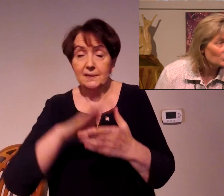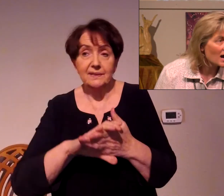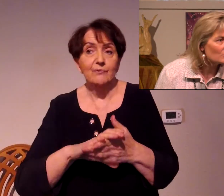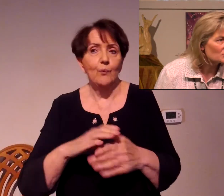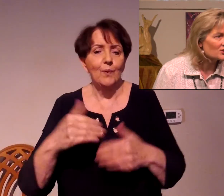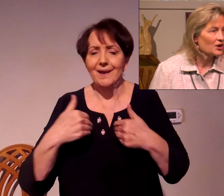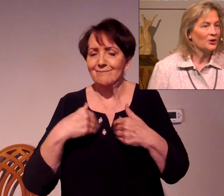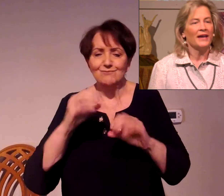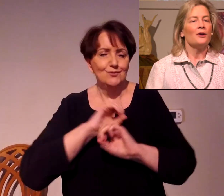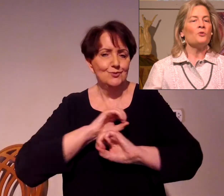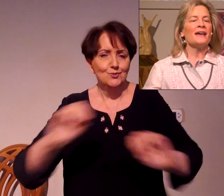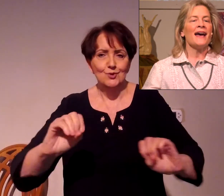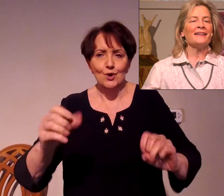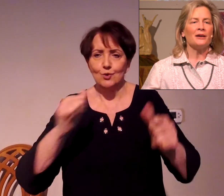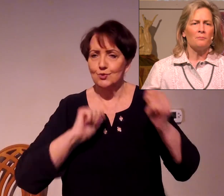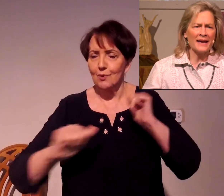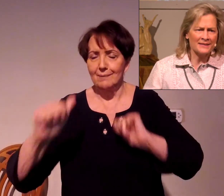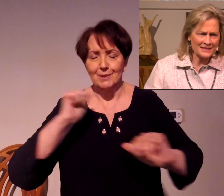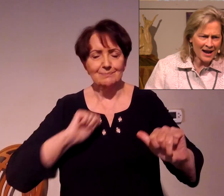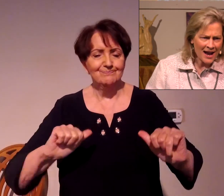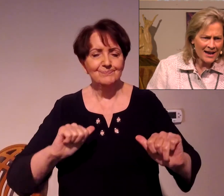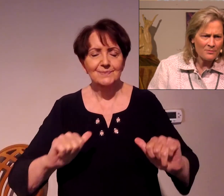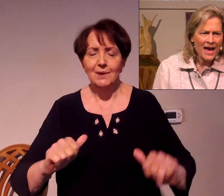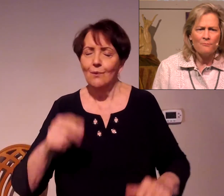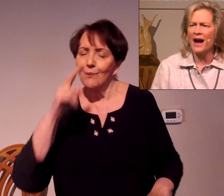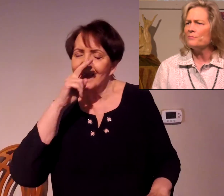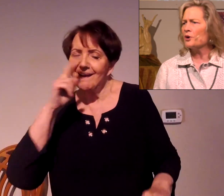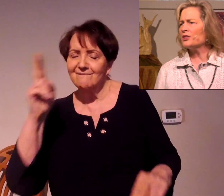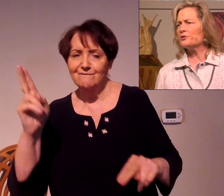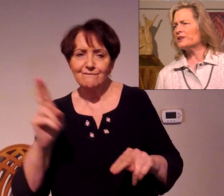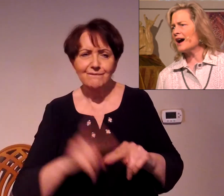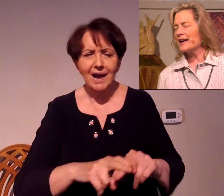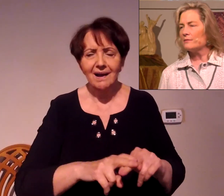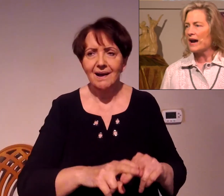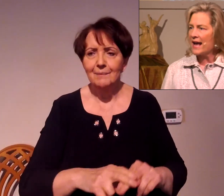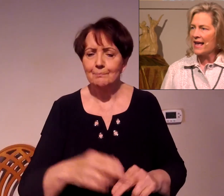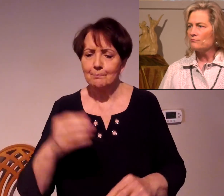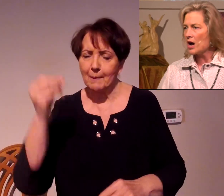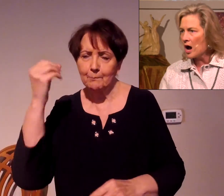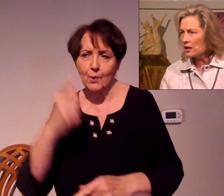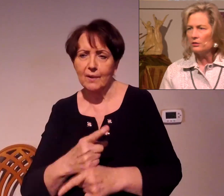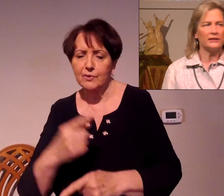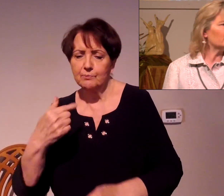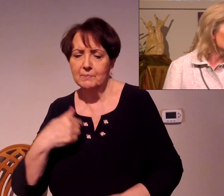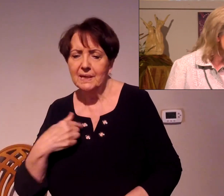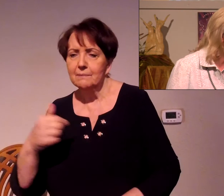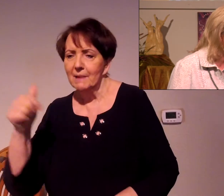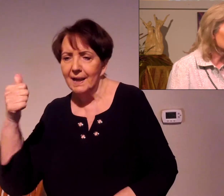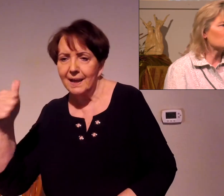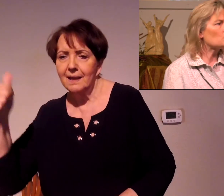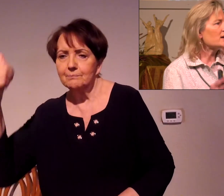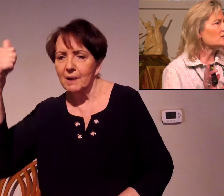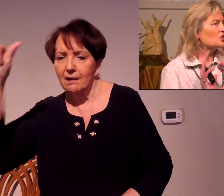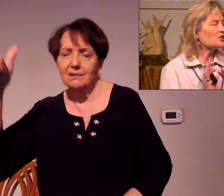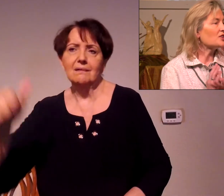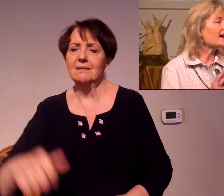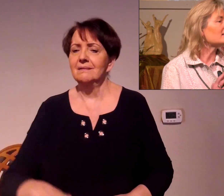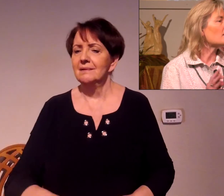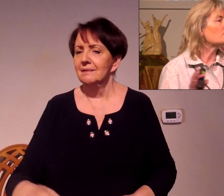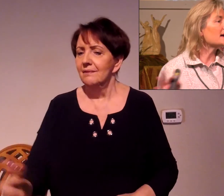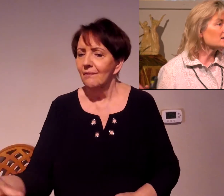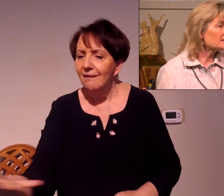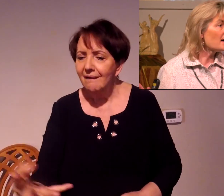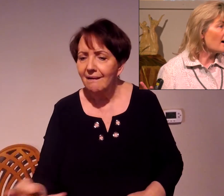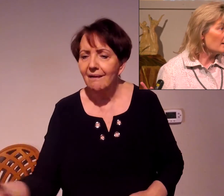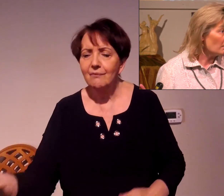drama while I was there. We had the best time. My brother and I and my aunt and my uncle and their spouses, we just had